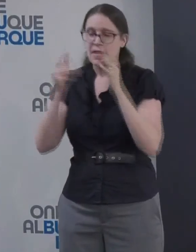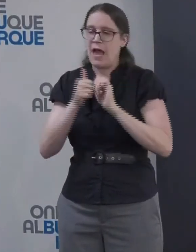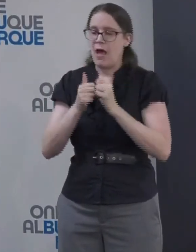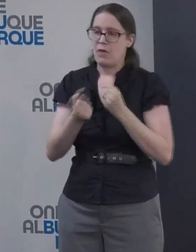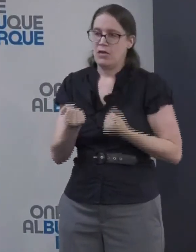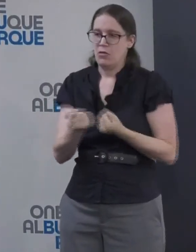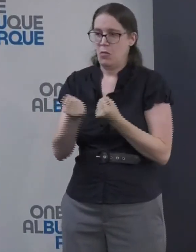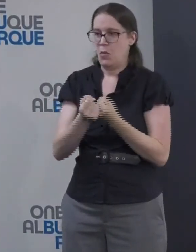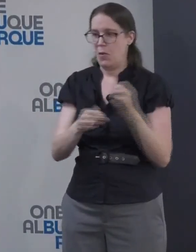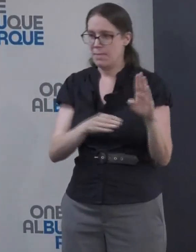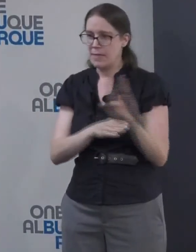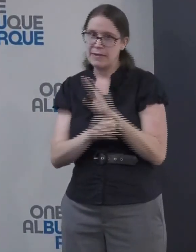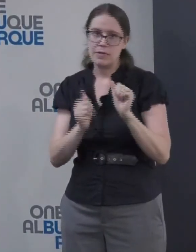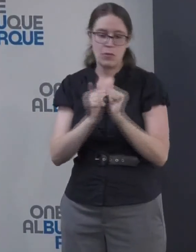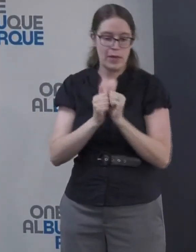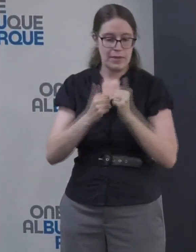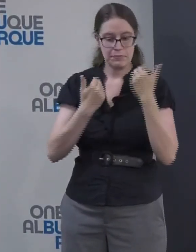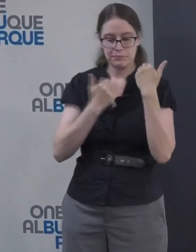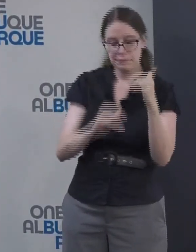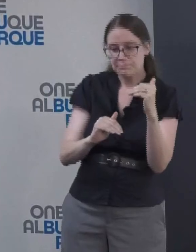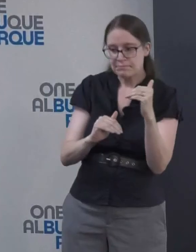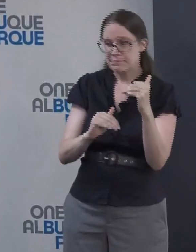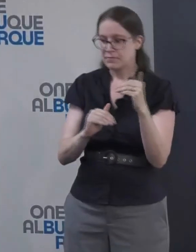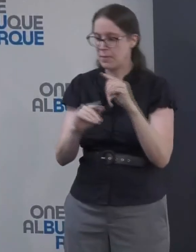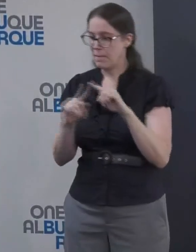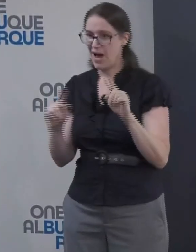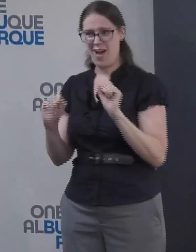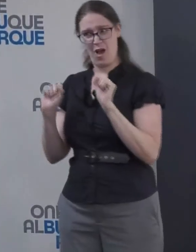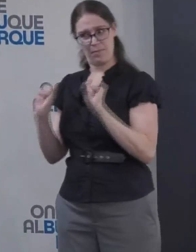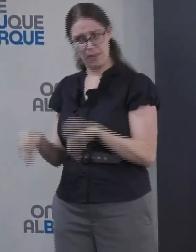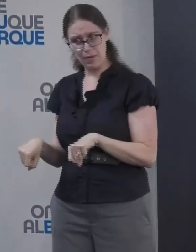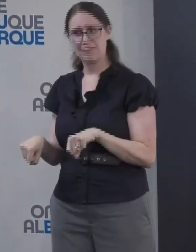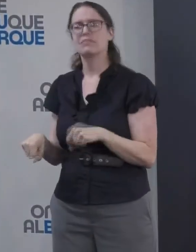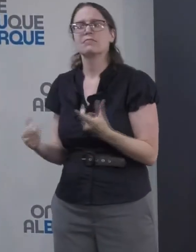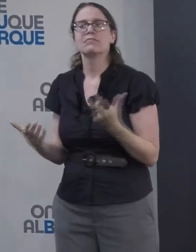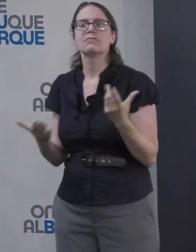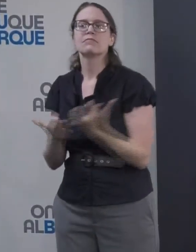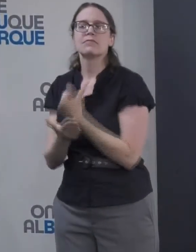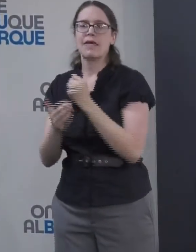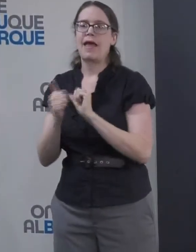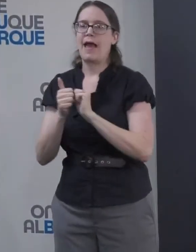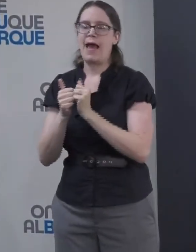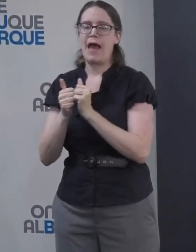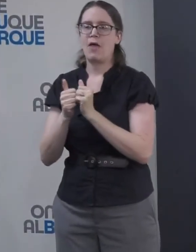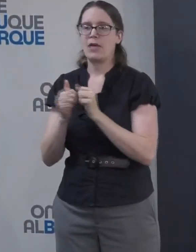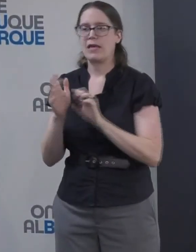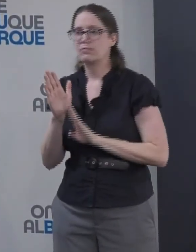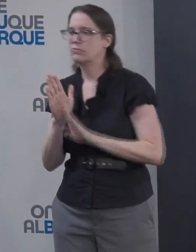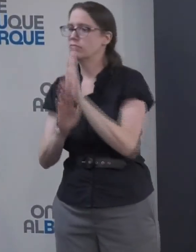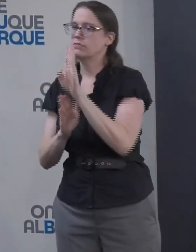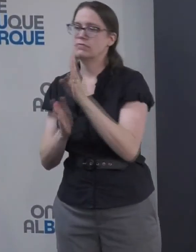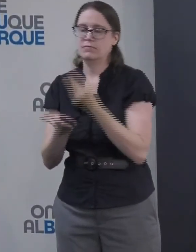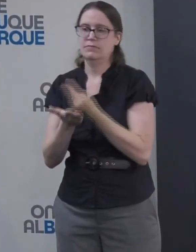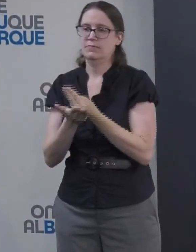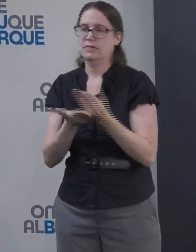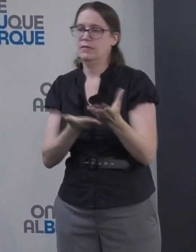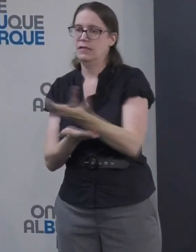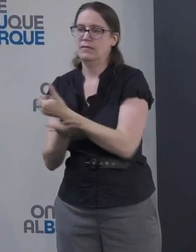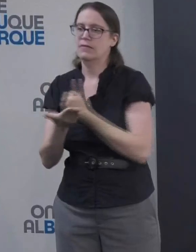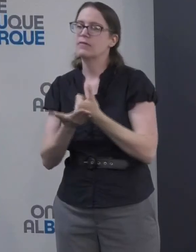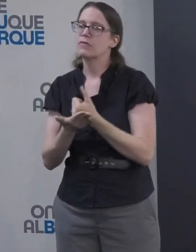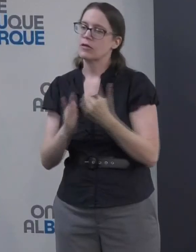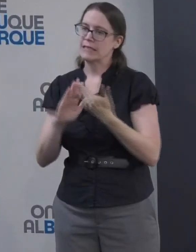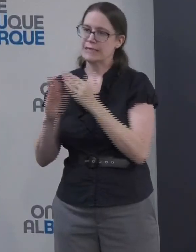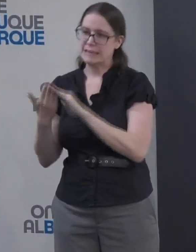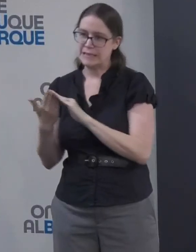have restrictions, but our capabilities are there to bring back our gross receipts taxes and to